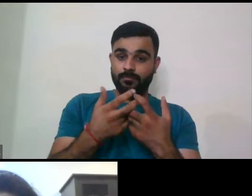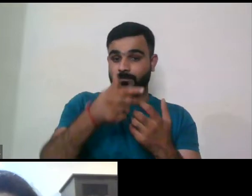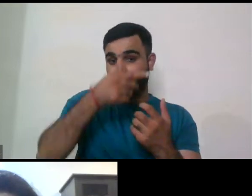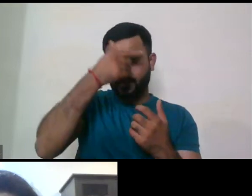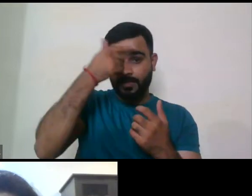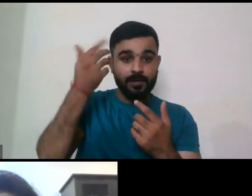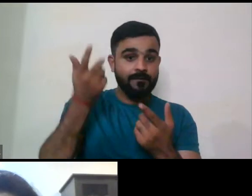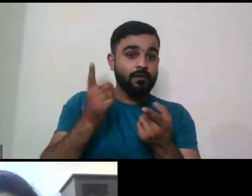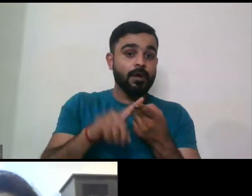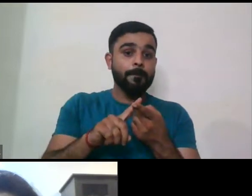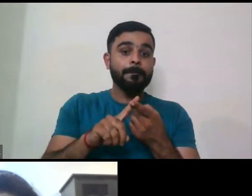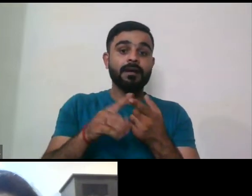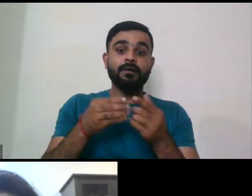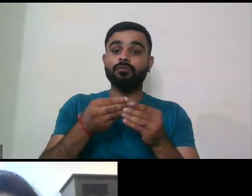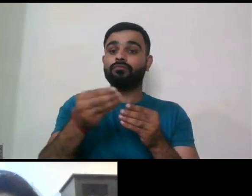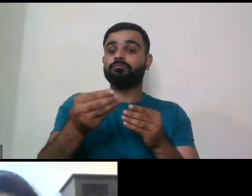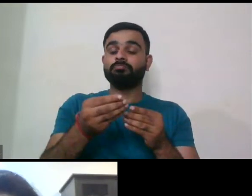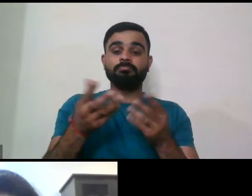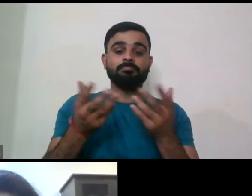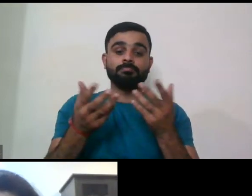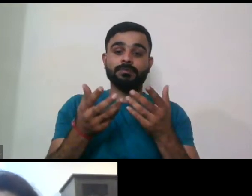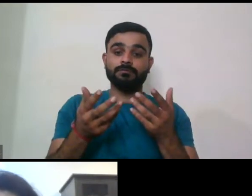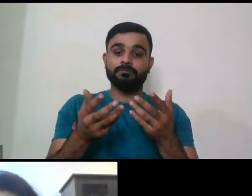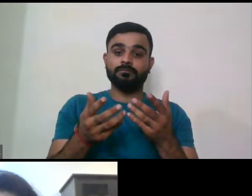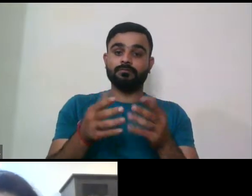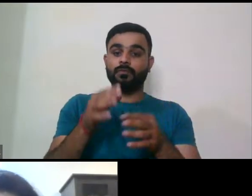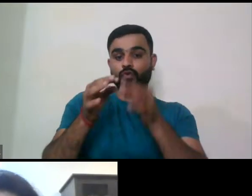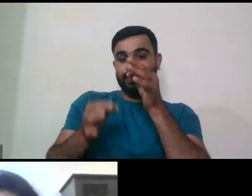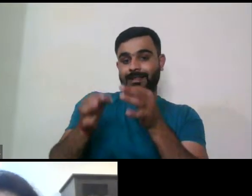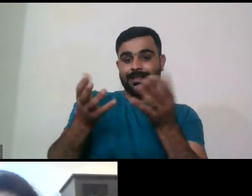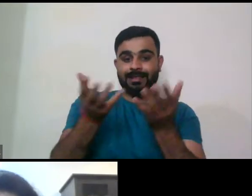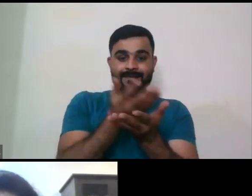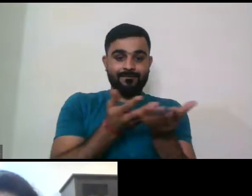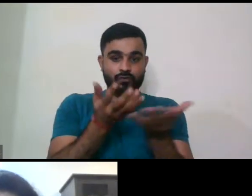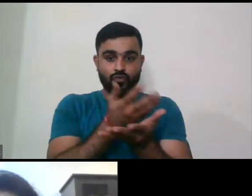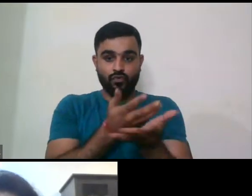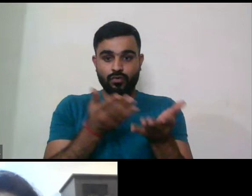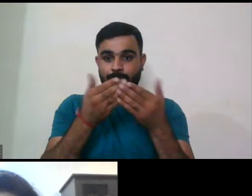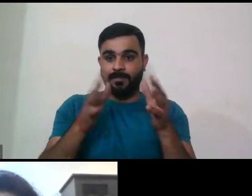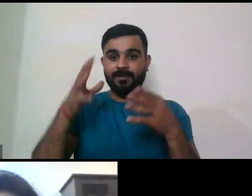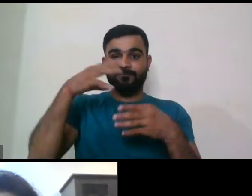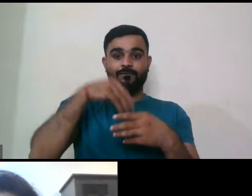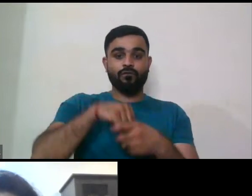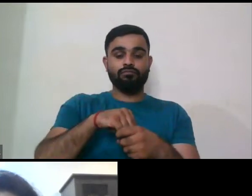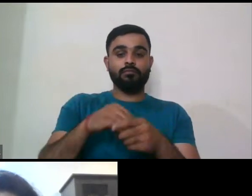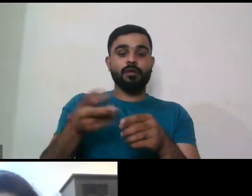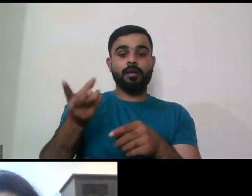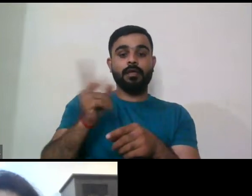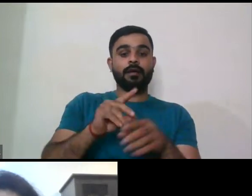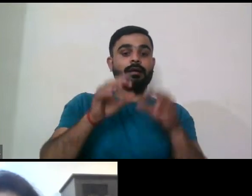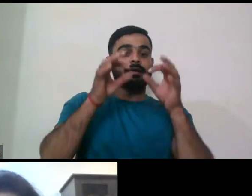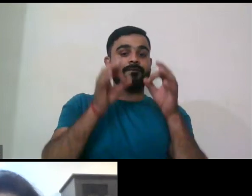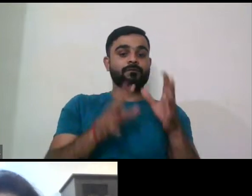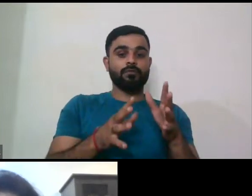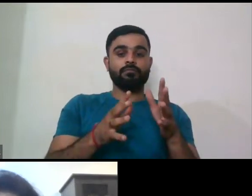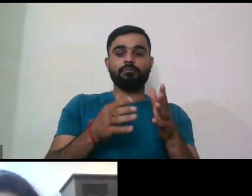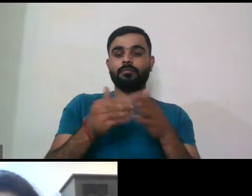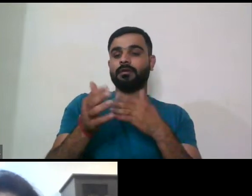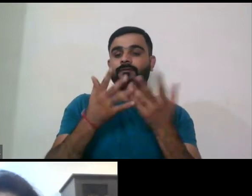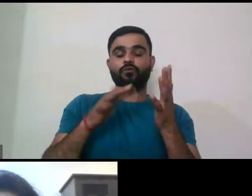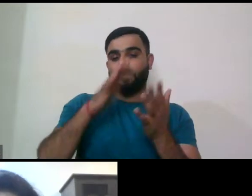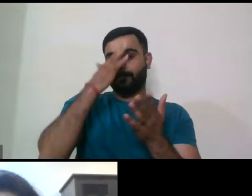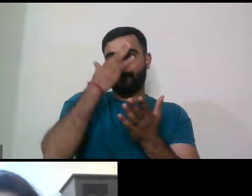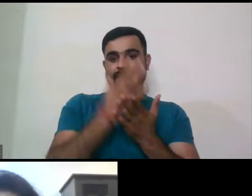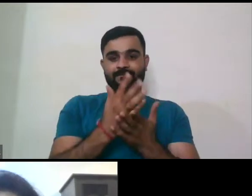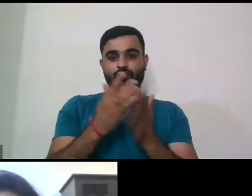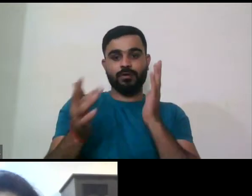unfortunately, what's been happening, at least in judicial discourse, at least discourse on judicial reform, is to somehow sort of believe in a